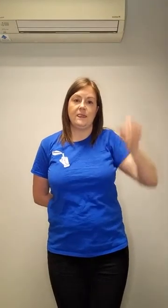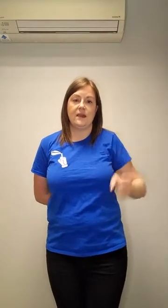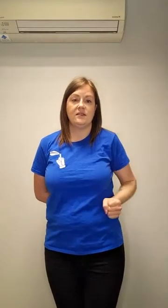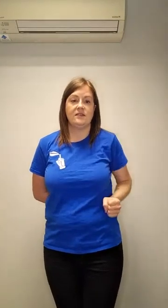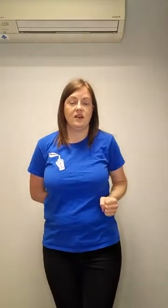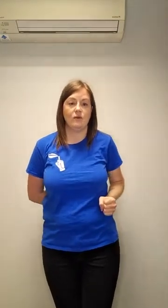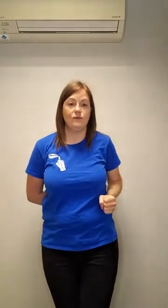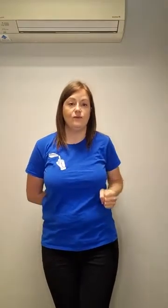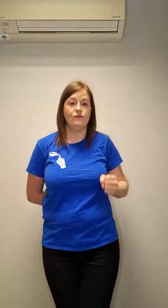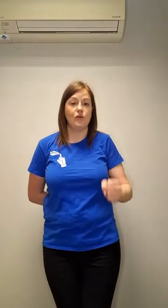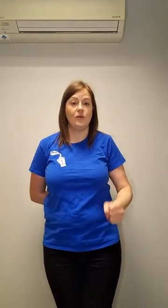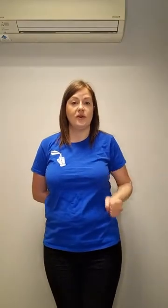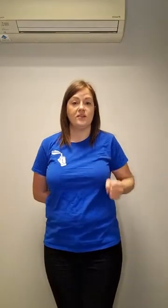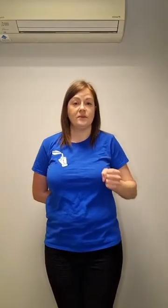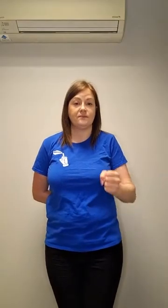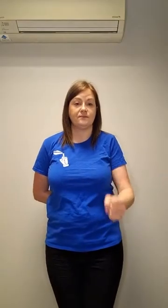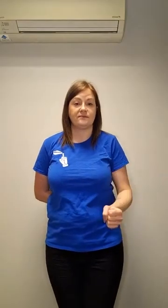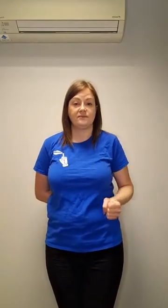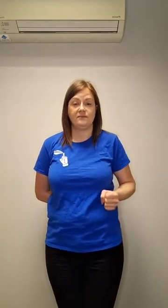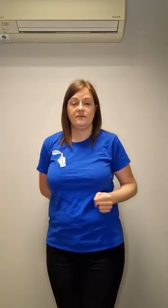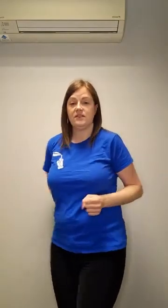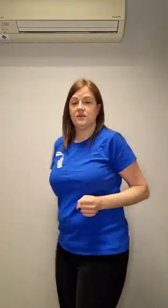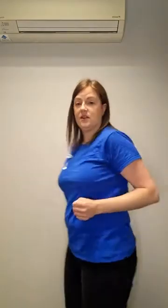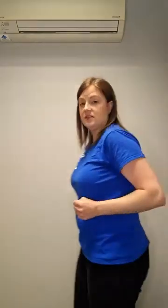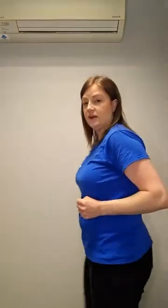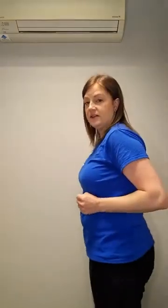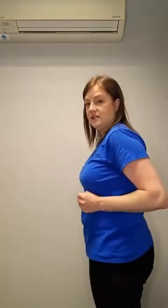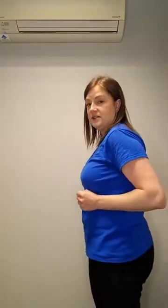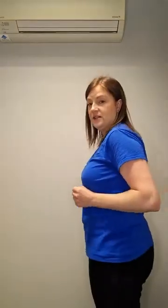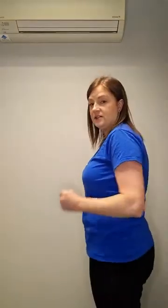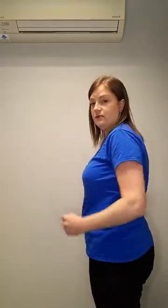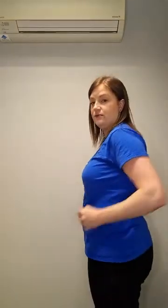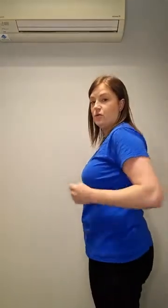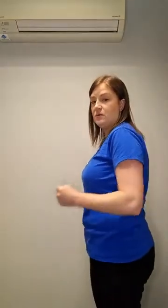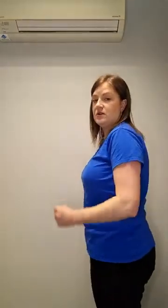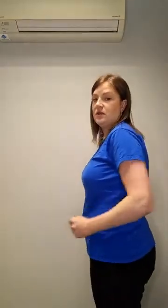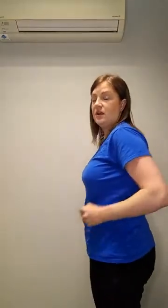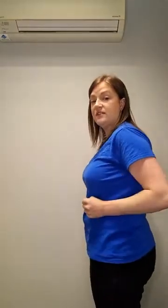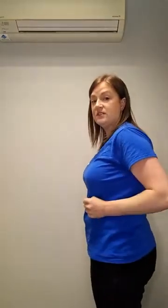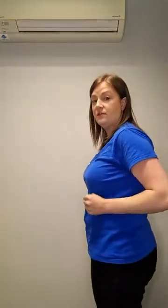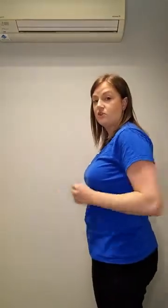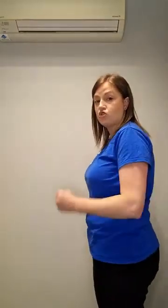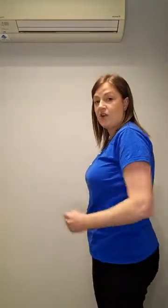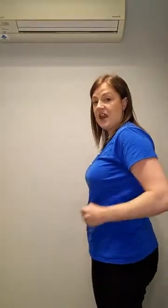They can circle forward. So turn sideways so you can see. So forward, like in the sign for train.